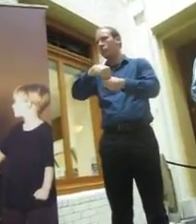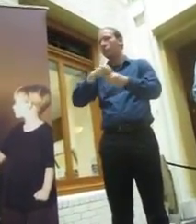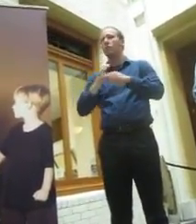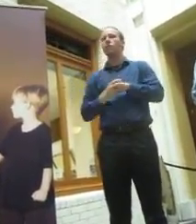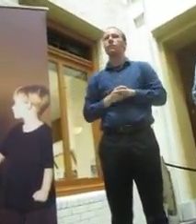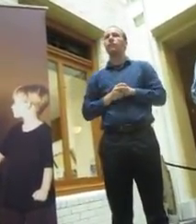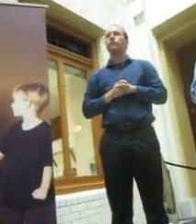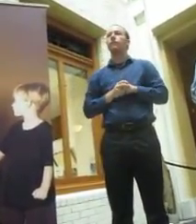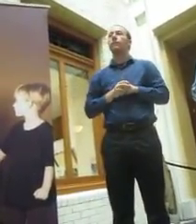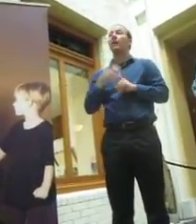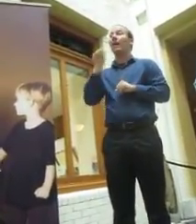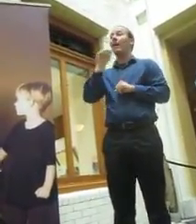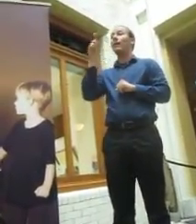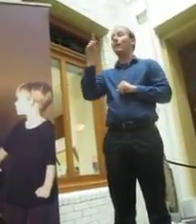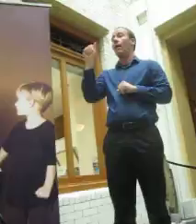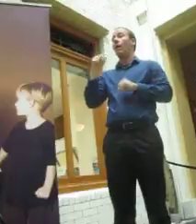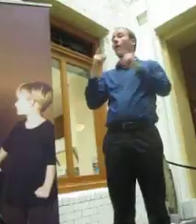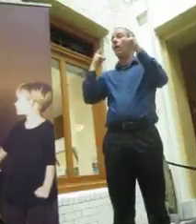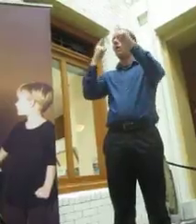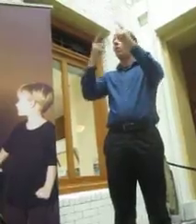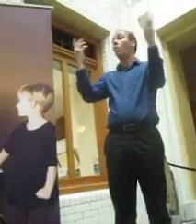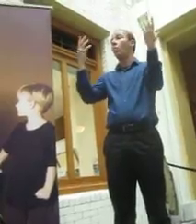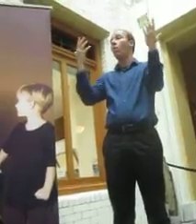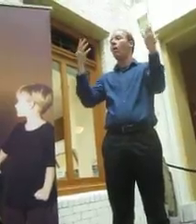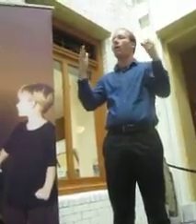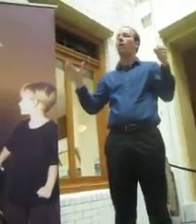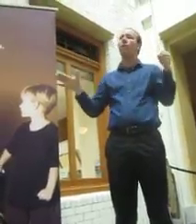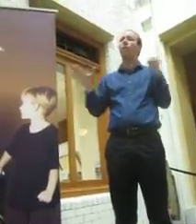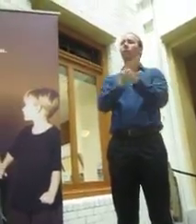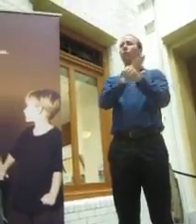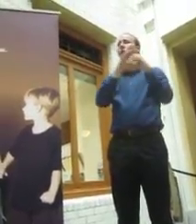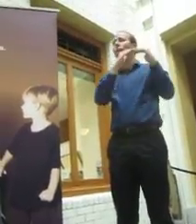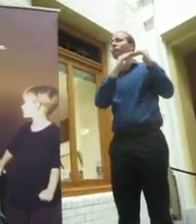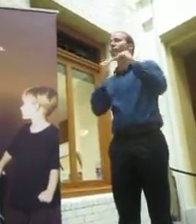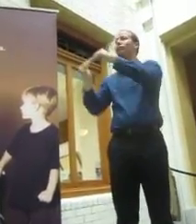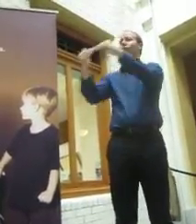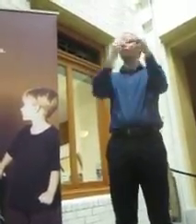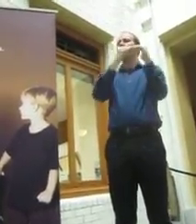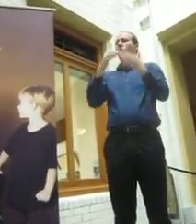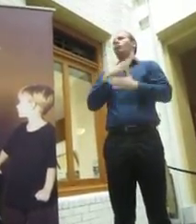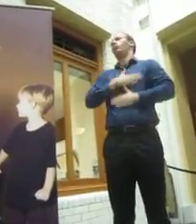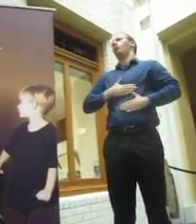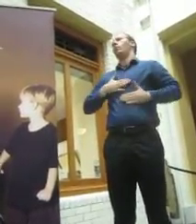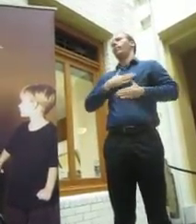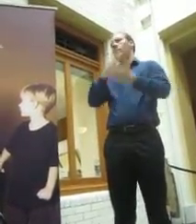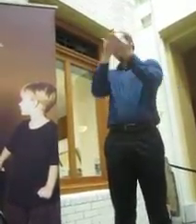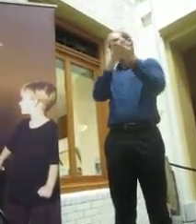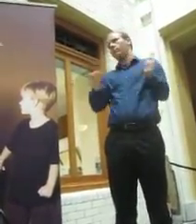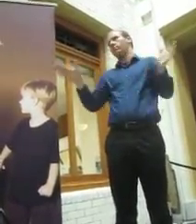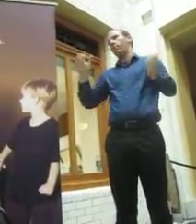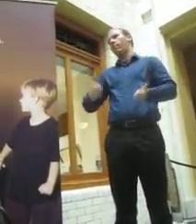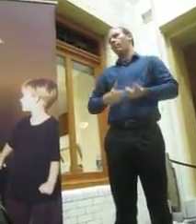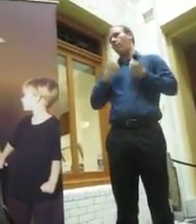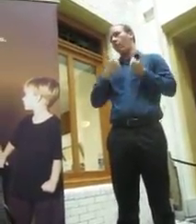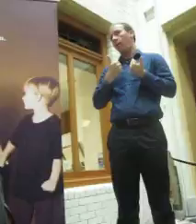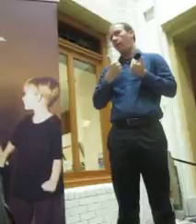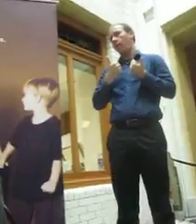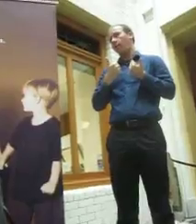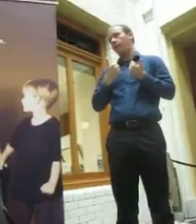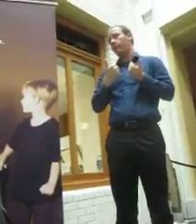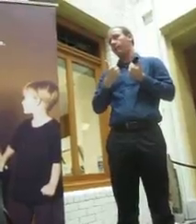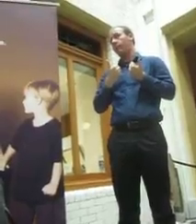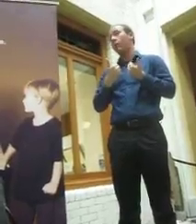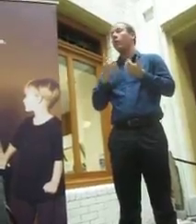essentially to create full and equal enjoyment of public life through some form